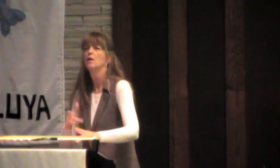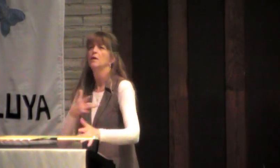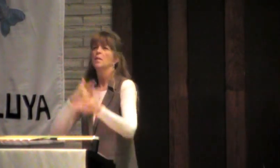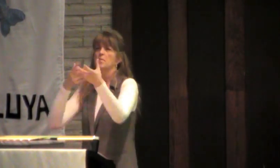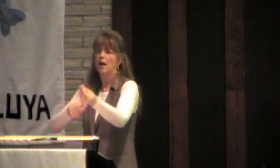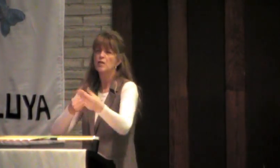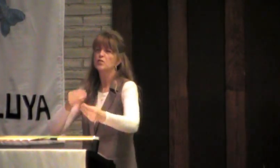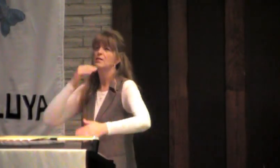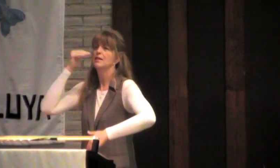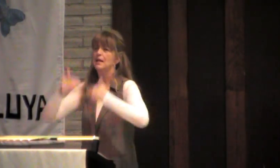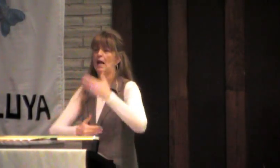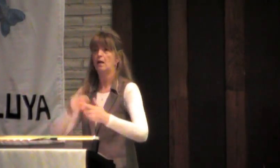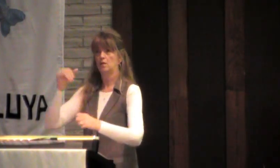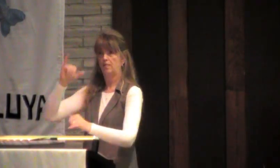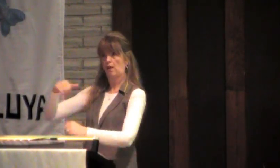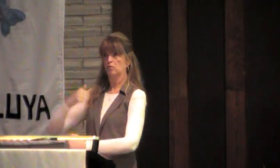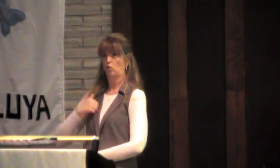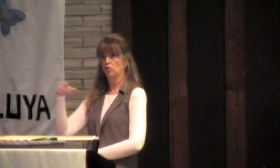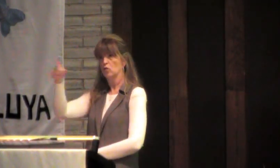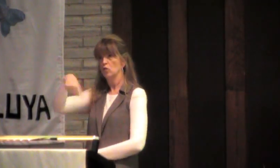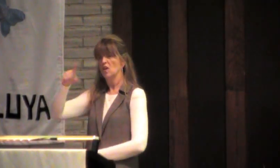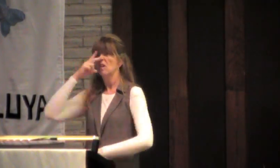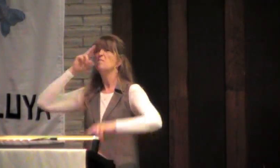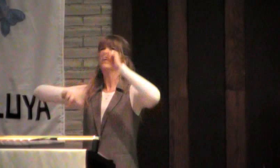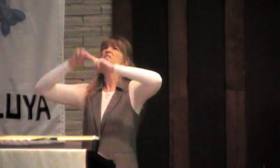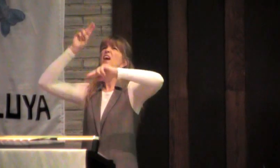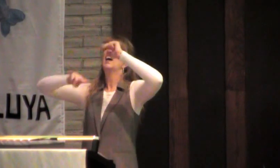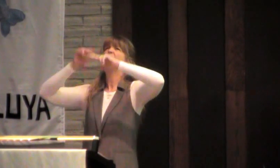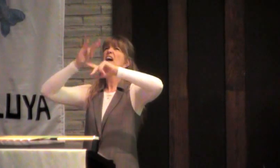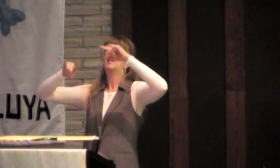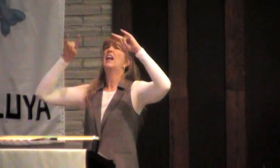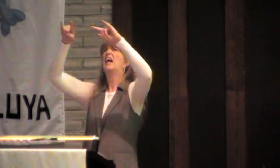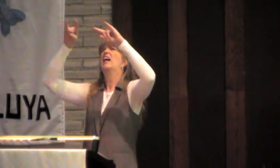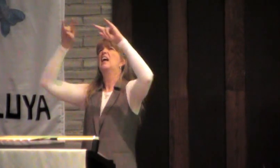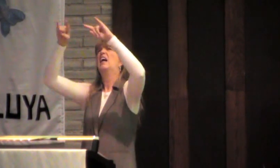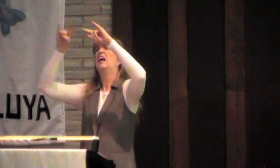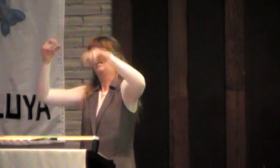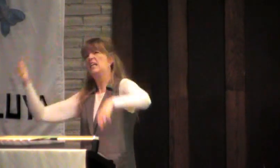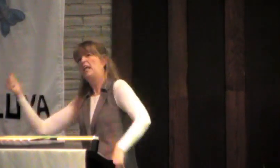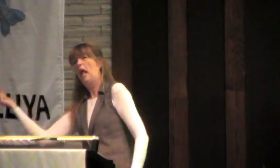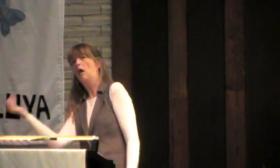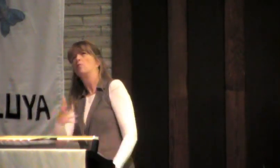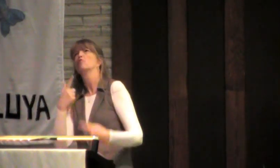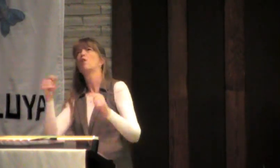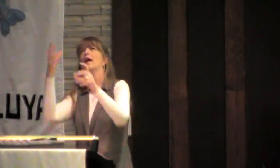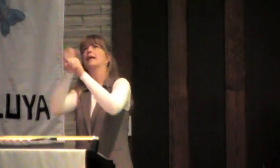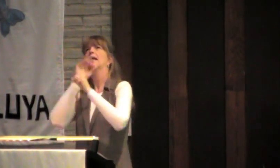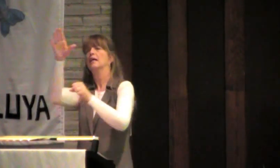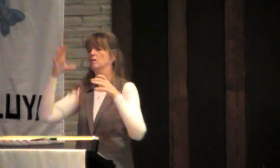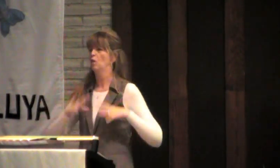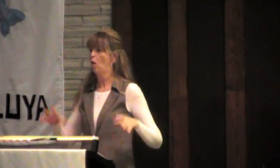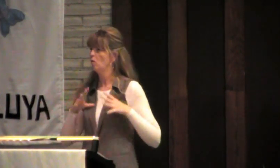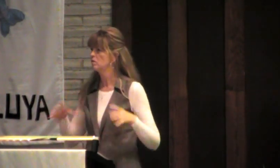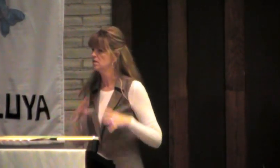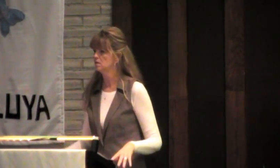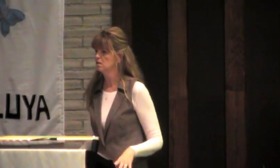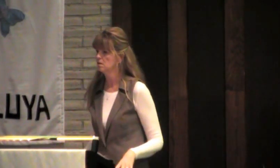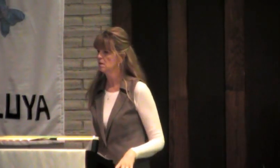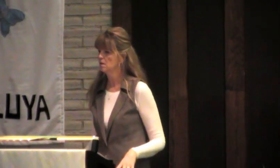had, he was merciful and kind to the soldiers who were making fun of him, who were gambling, trying to get his